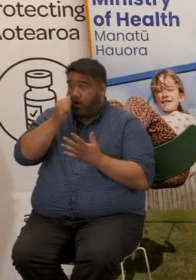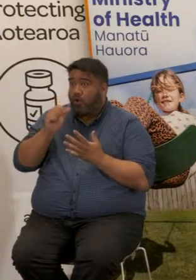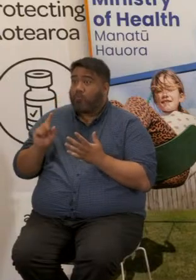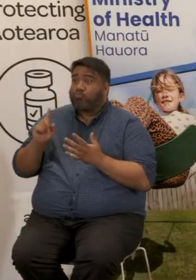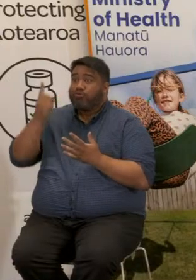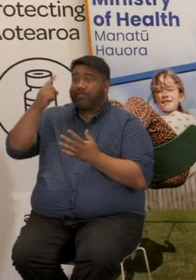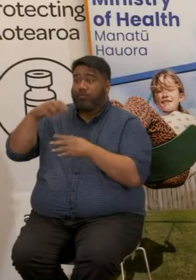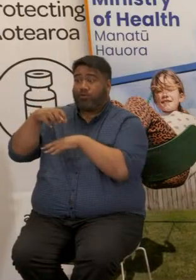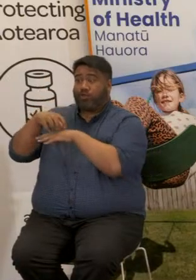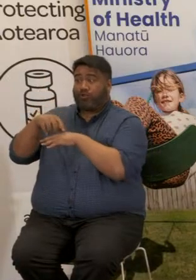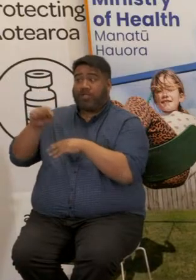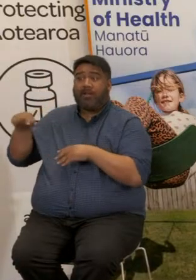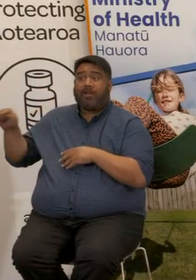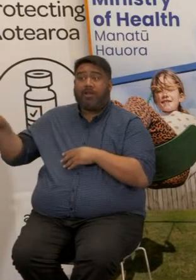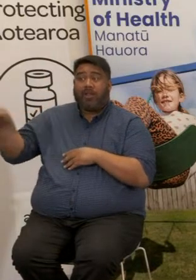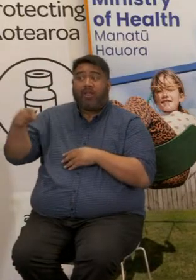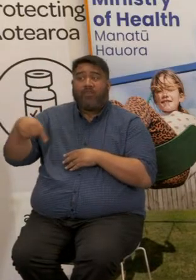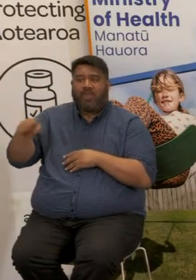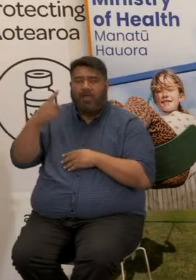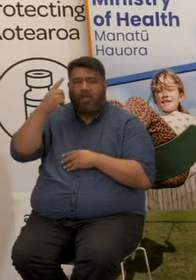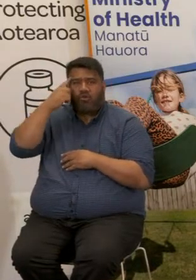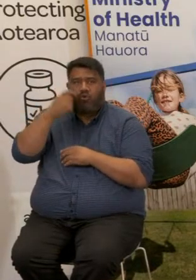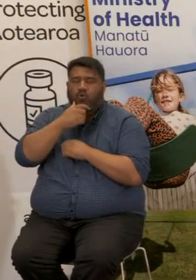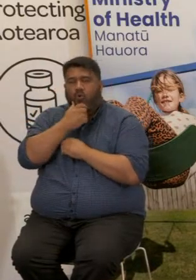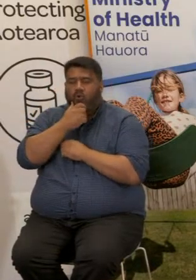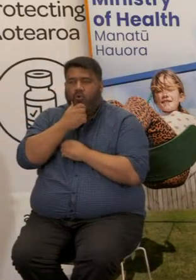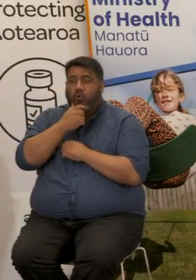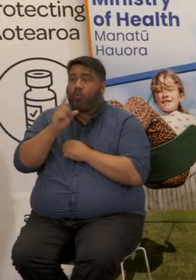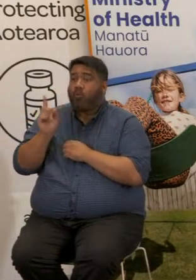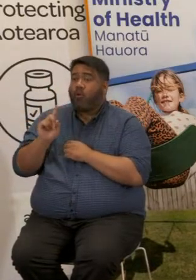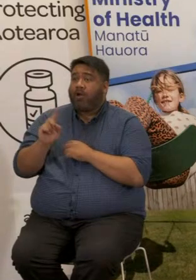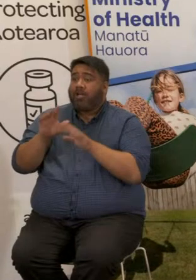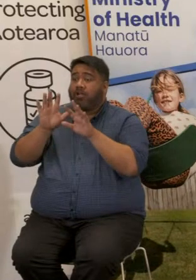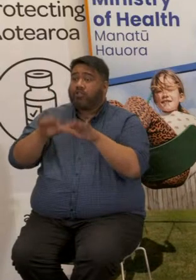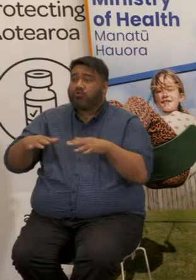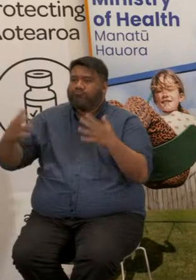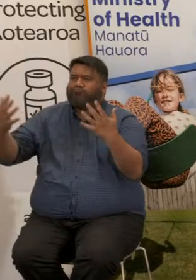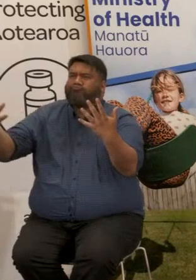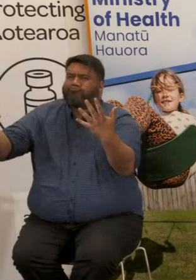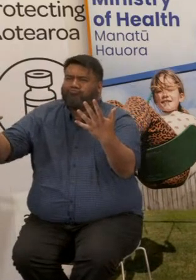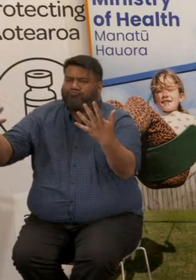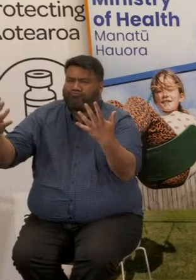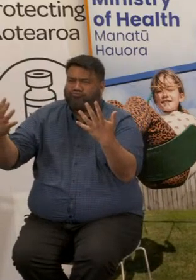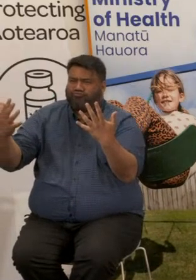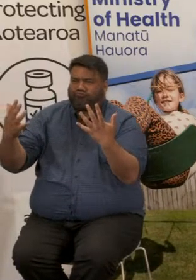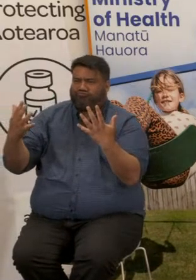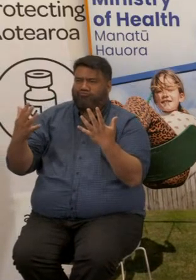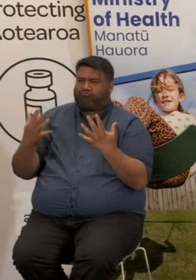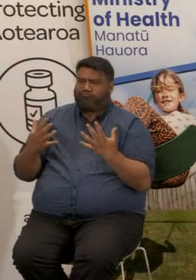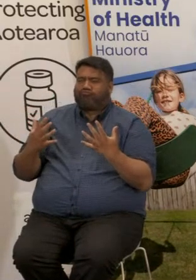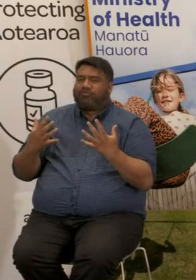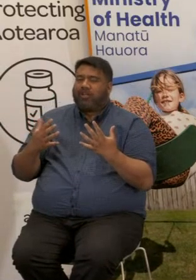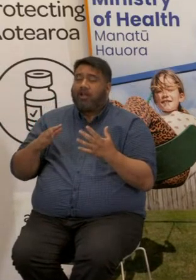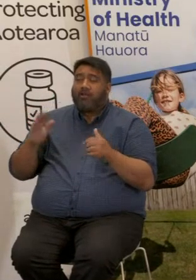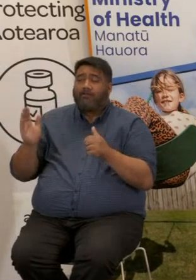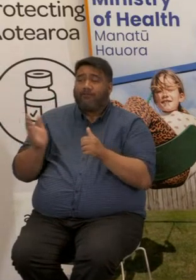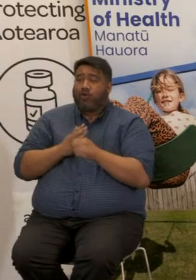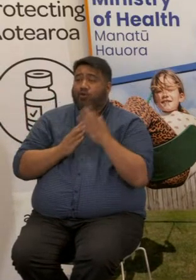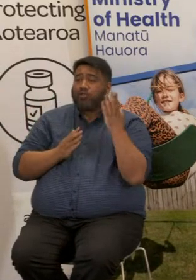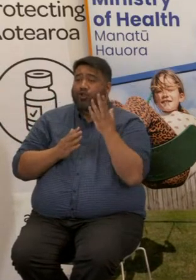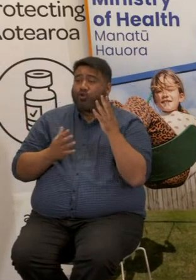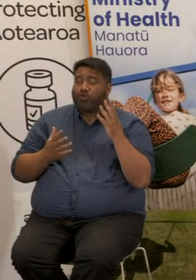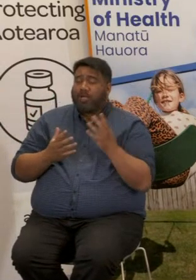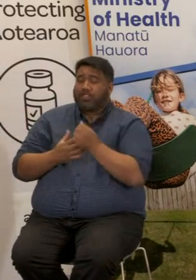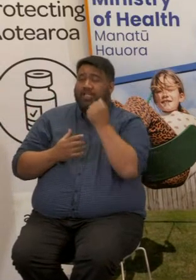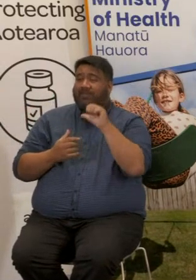Principals Association have got an idea that they're going to bring all the kids together, do their vaccination. They're going to race first school to get to 90%